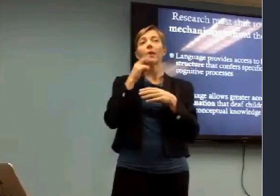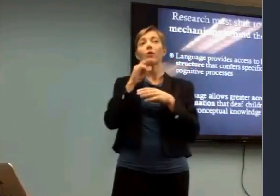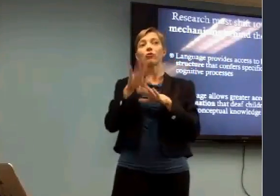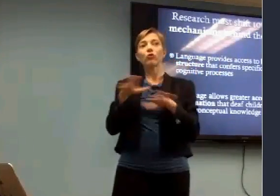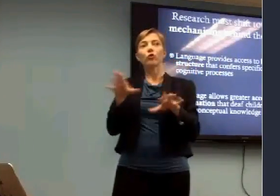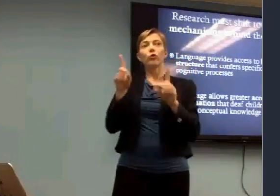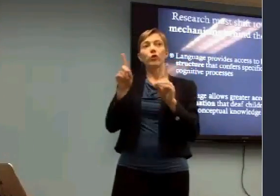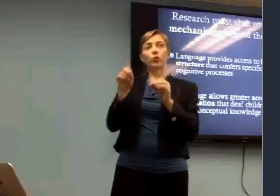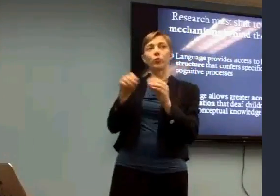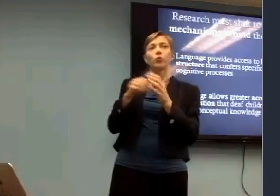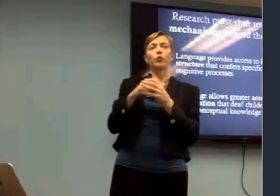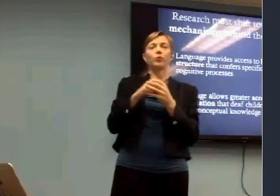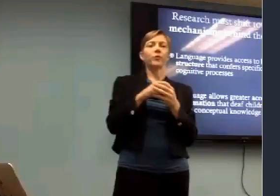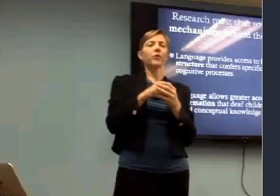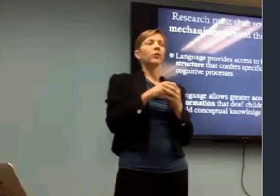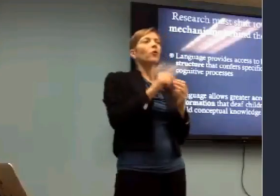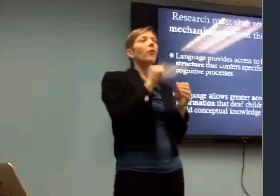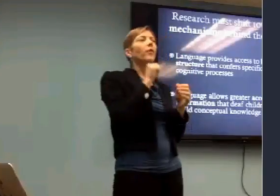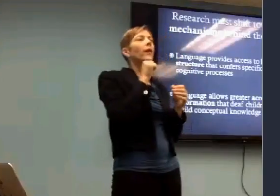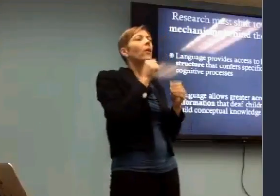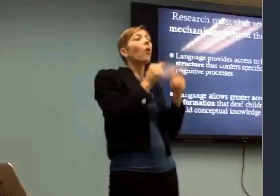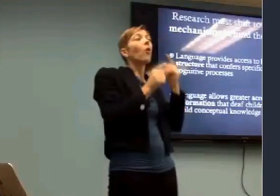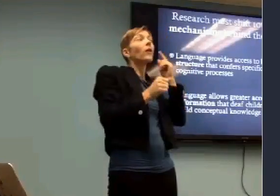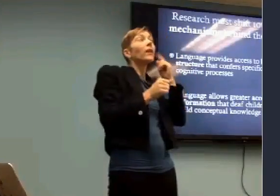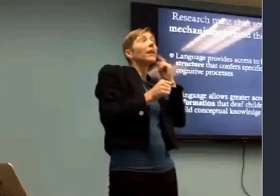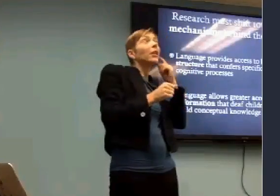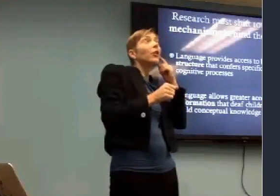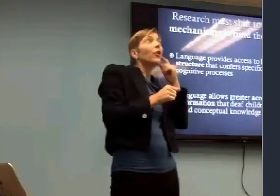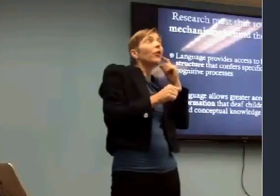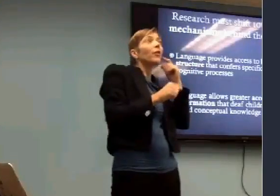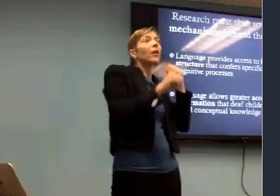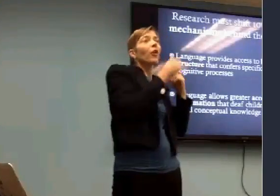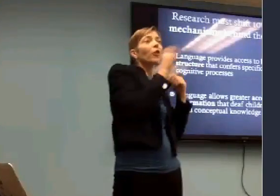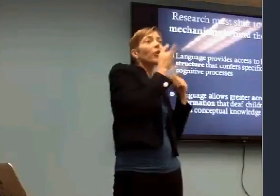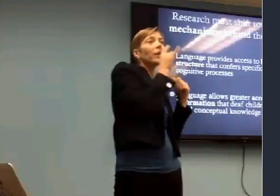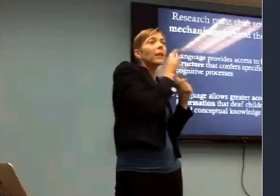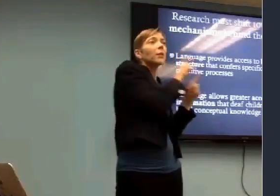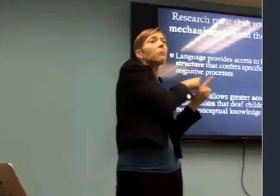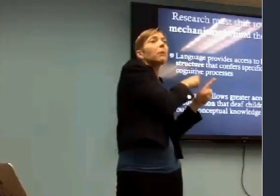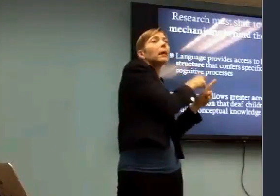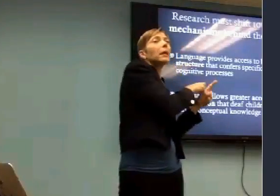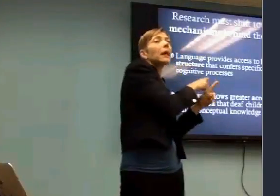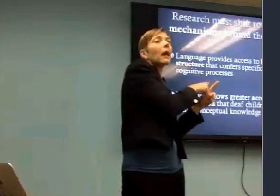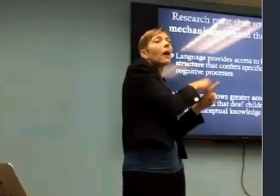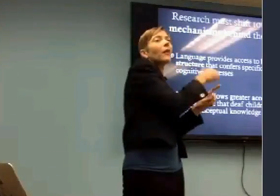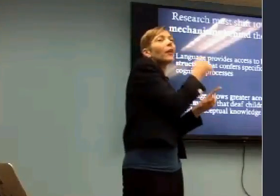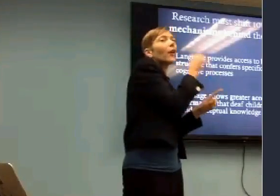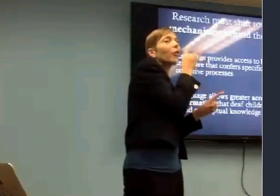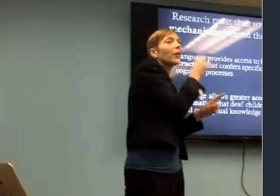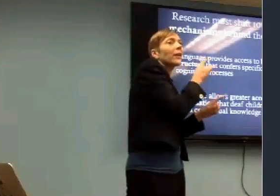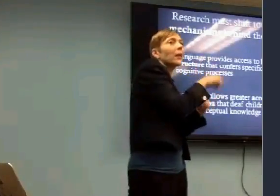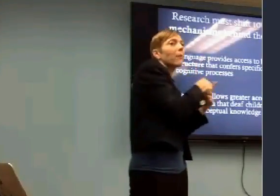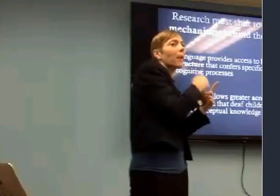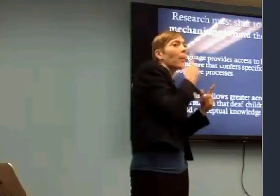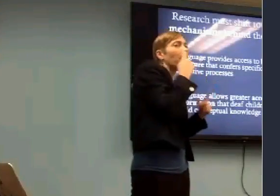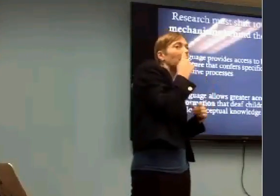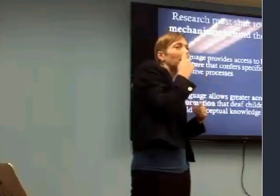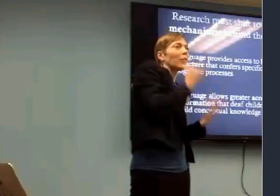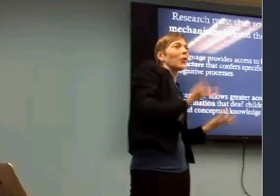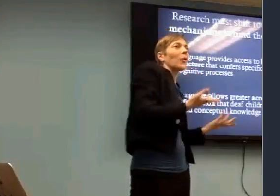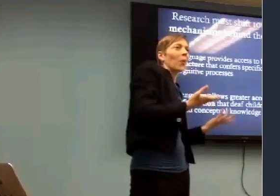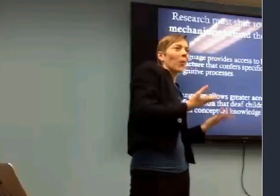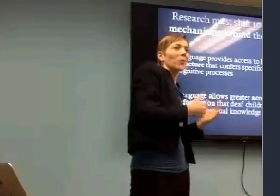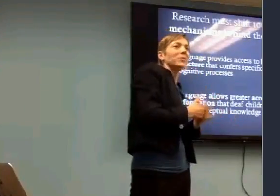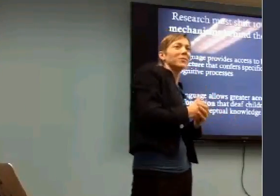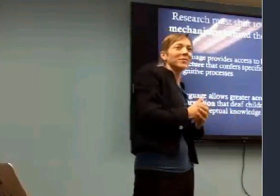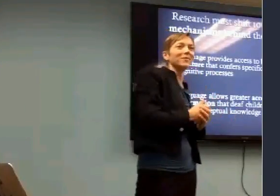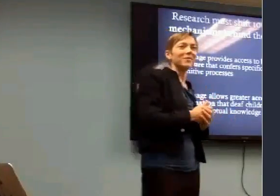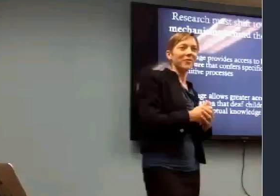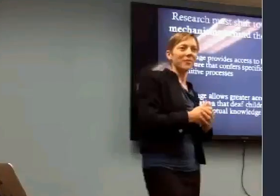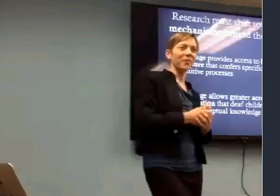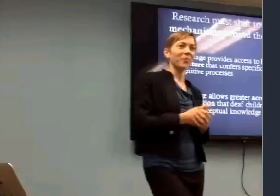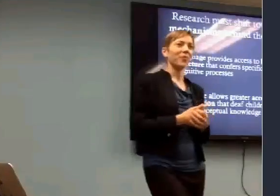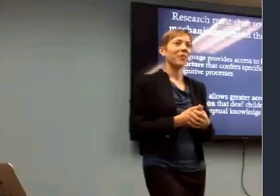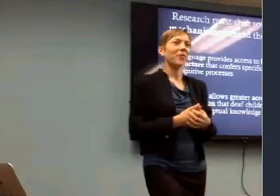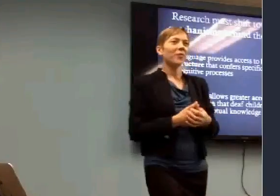getting information that way that hearing children do. They don't hear another child picking on another child